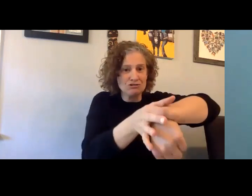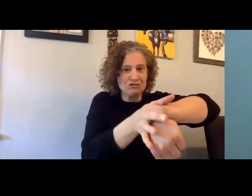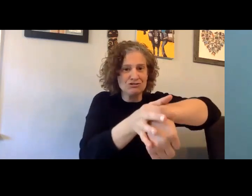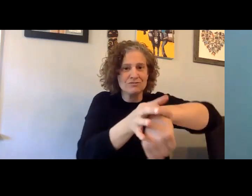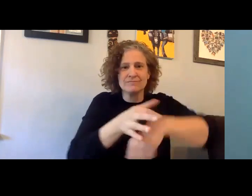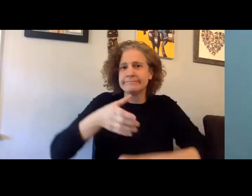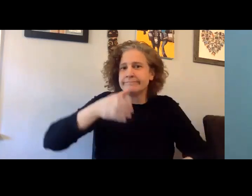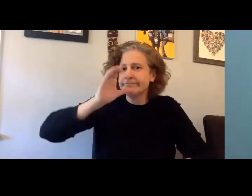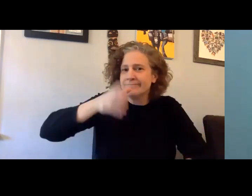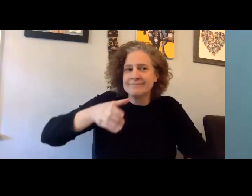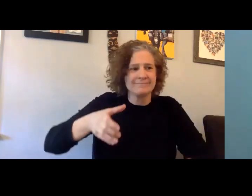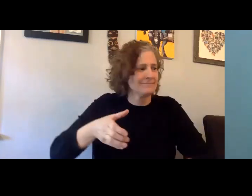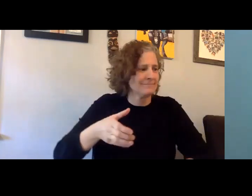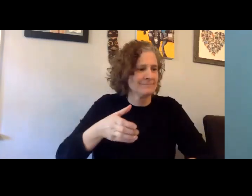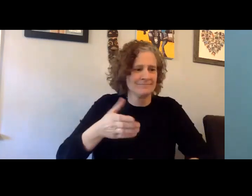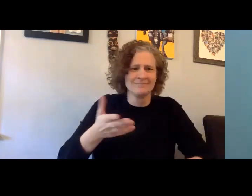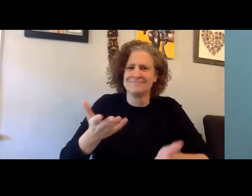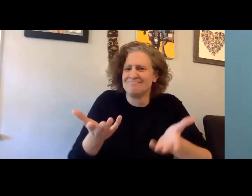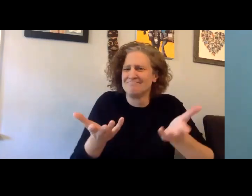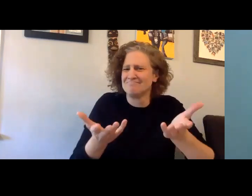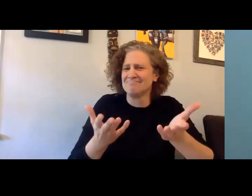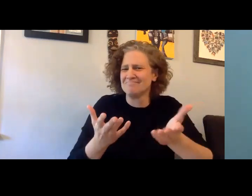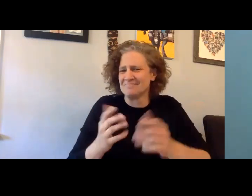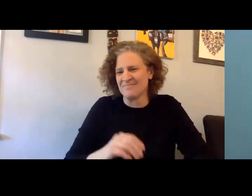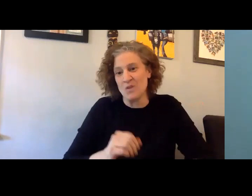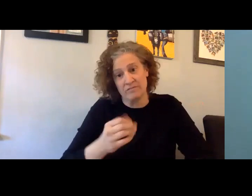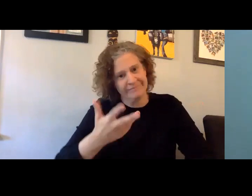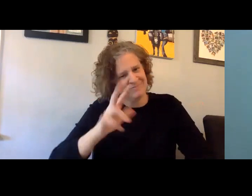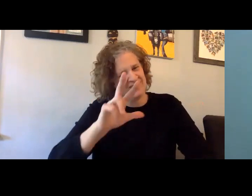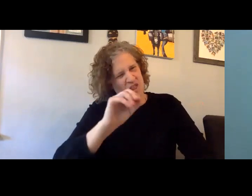can gesture it, like watch, drink,